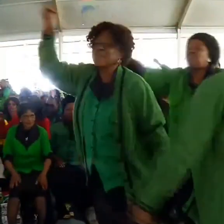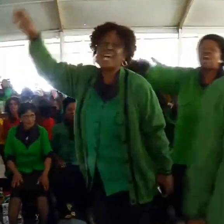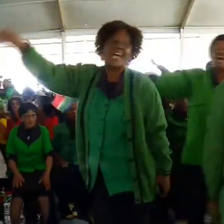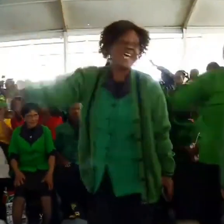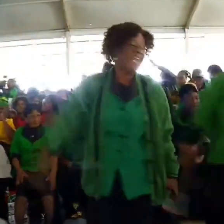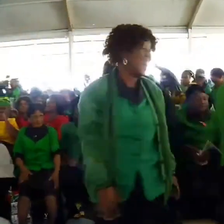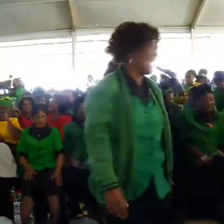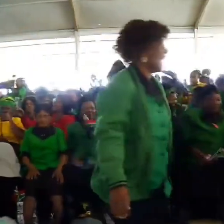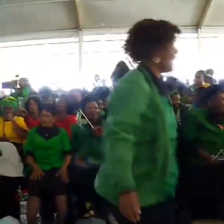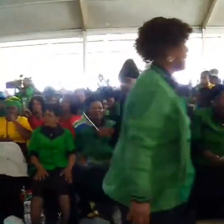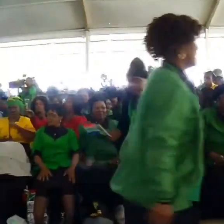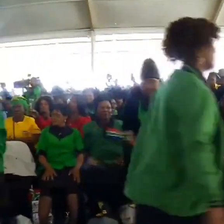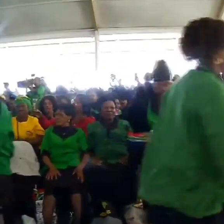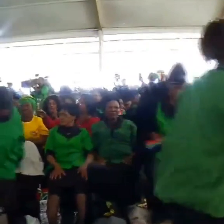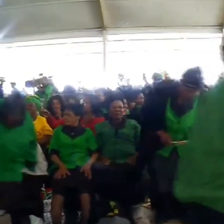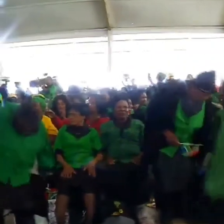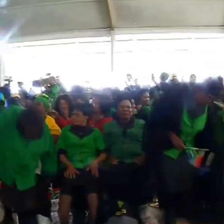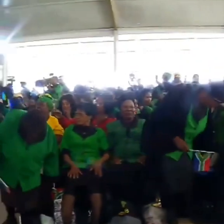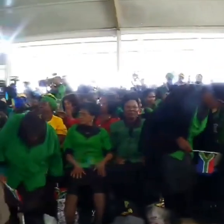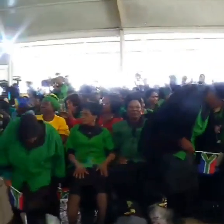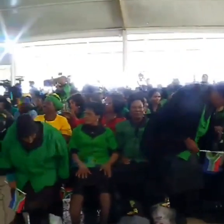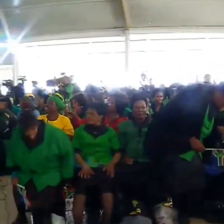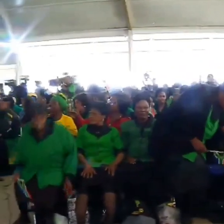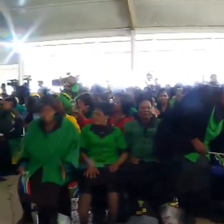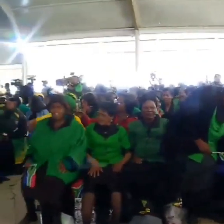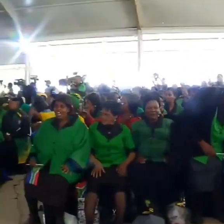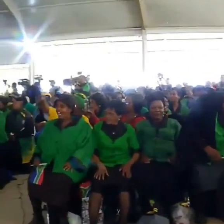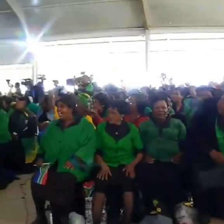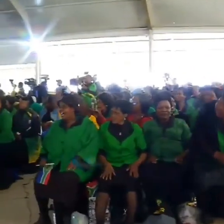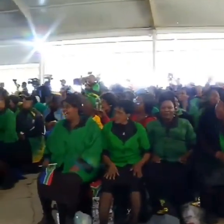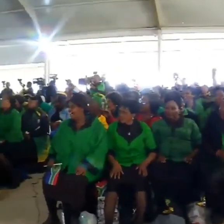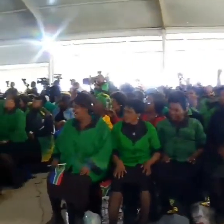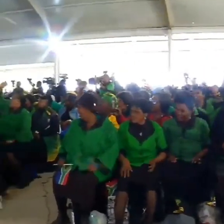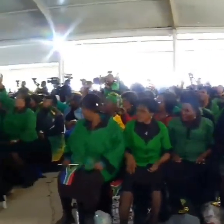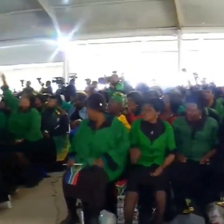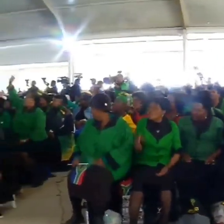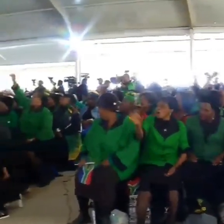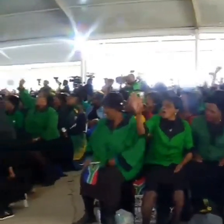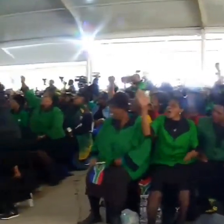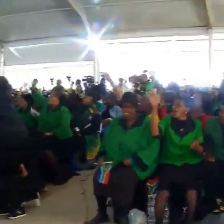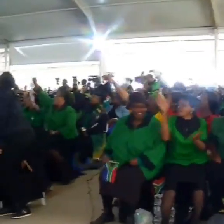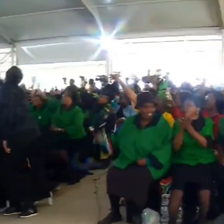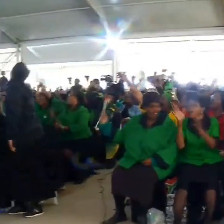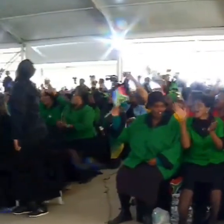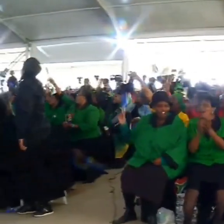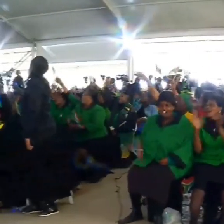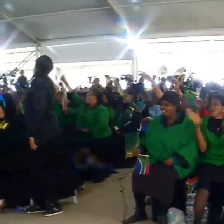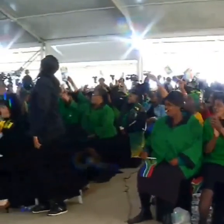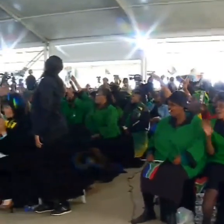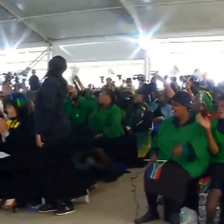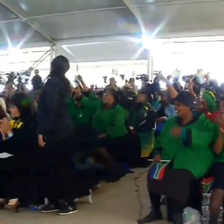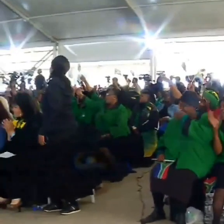Thank you. Oi, oi, President Ramaphosa.